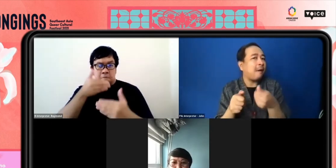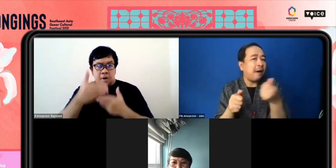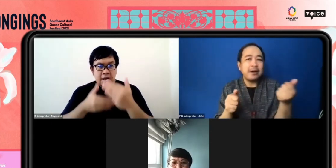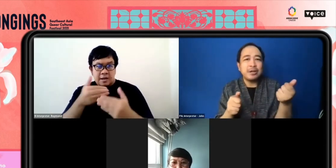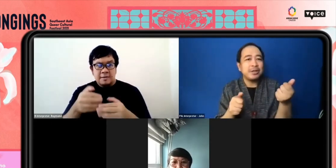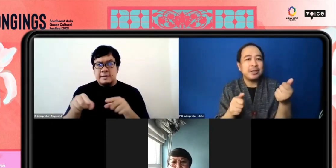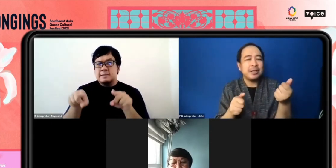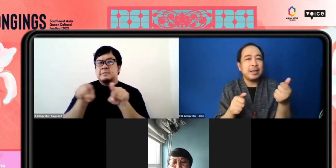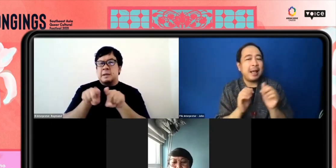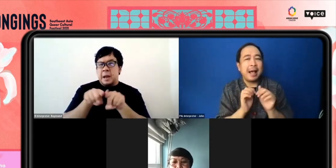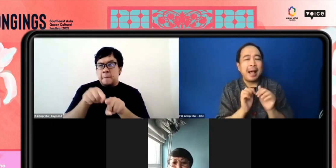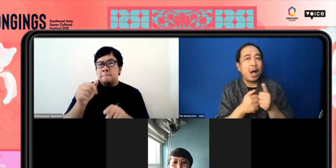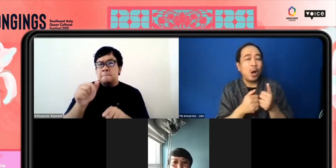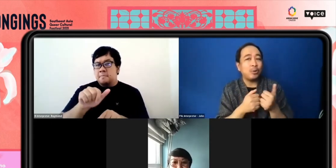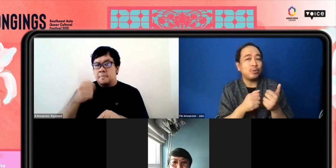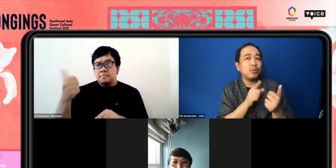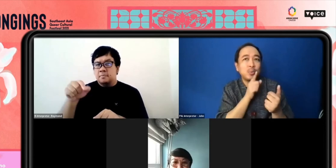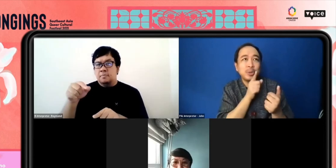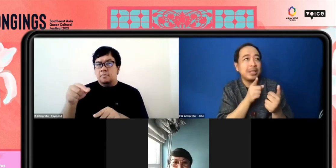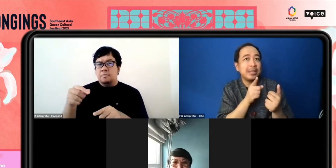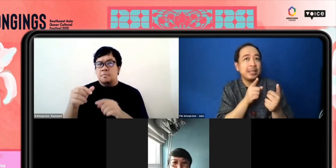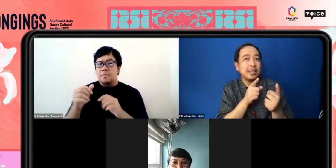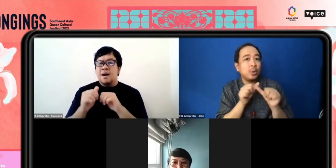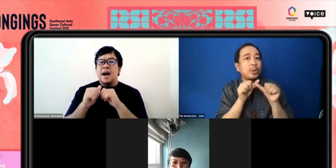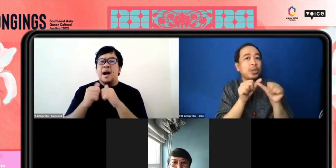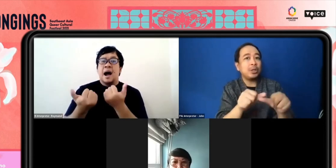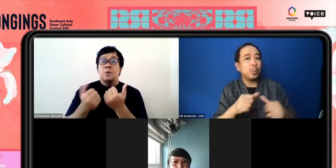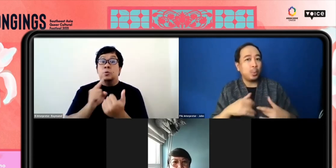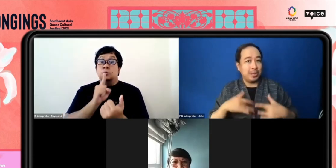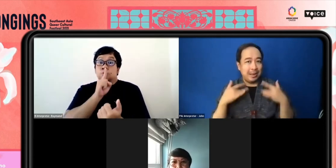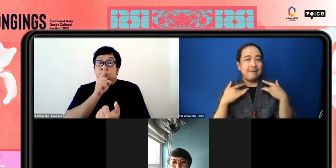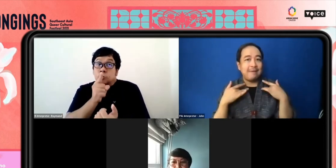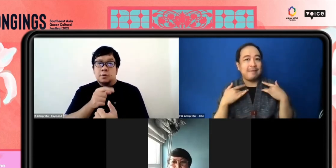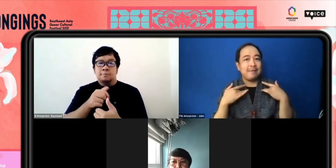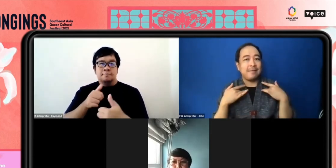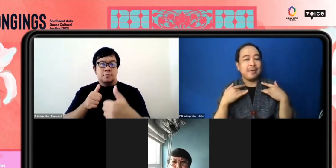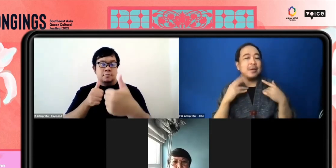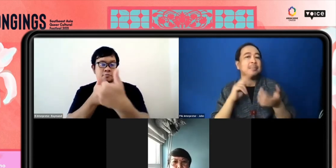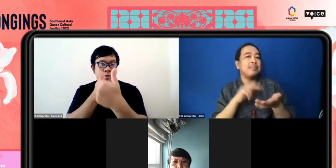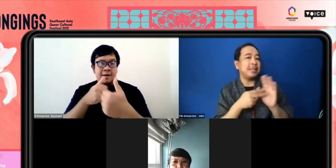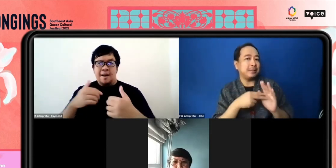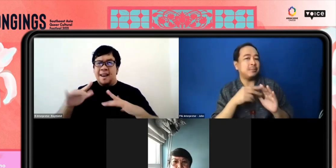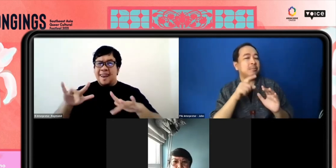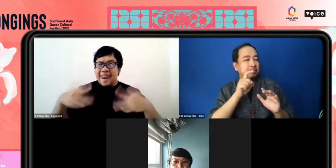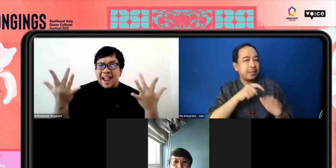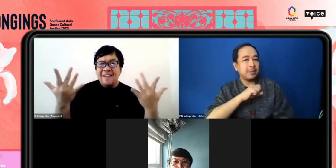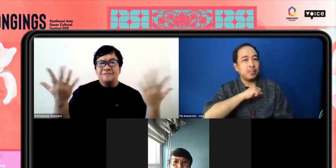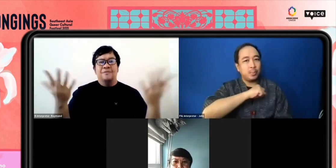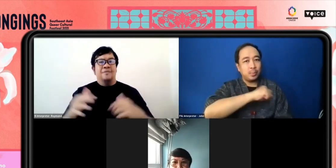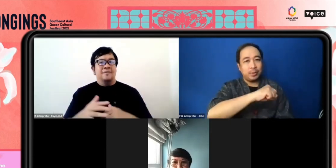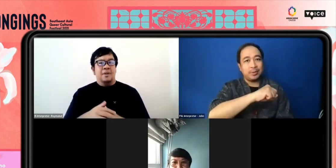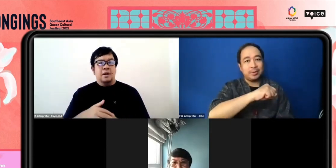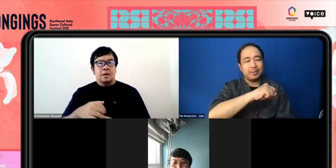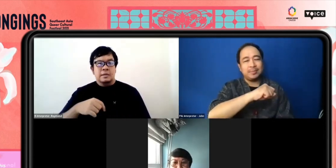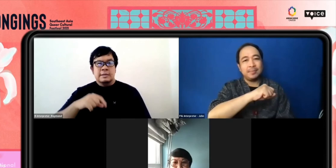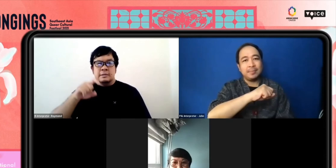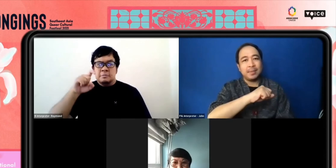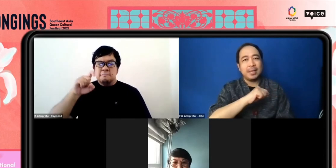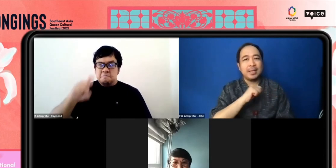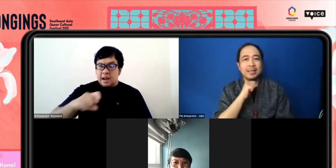exist is to resist. It doesn't even have to be an outward